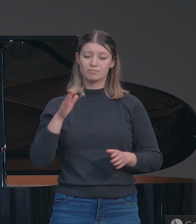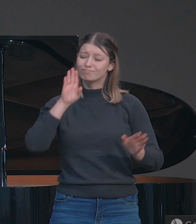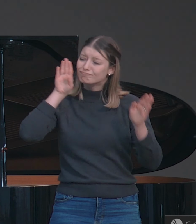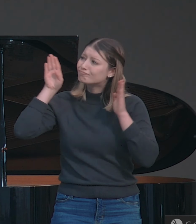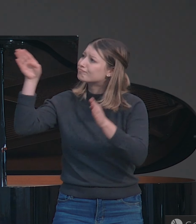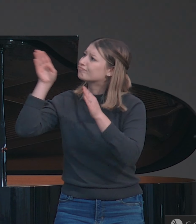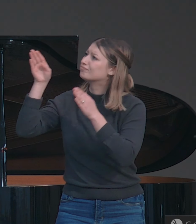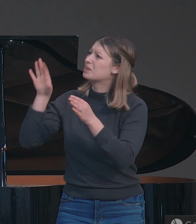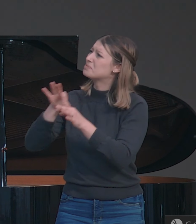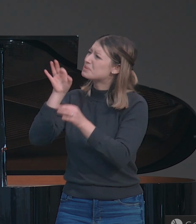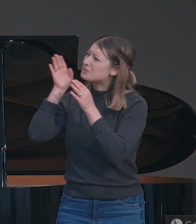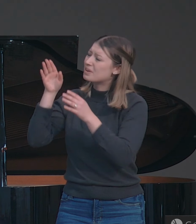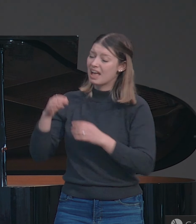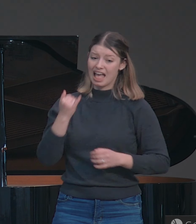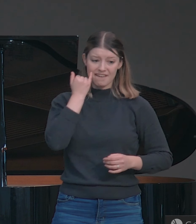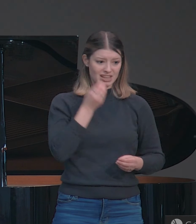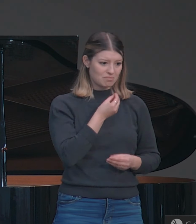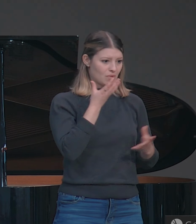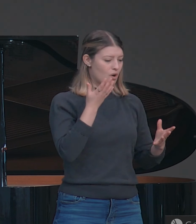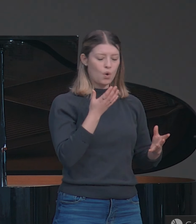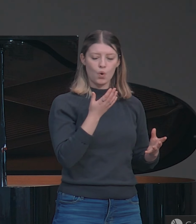because it is dangerous.